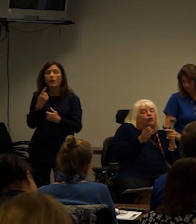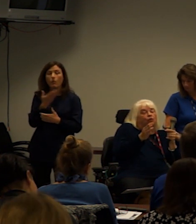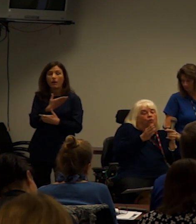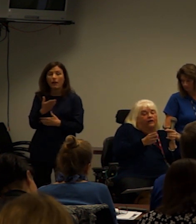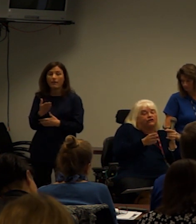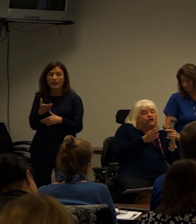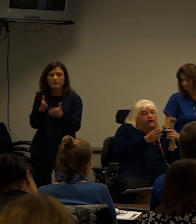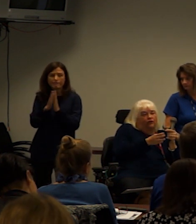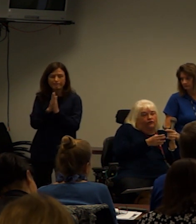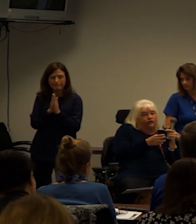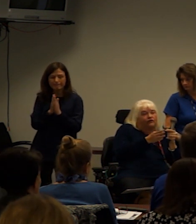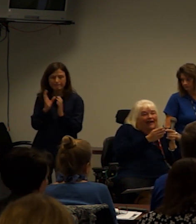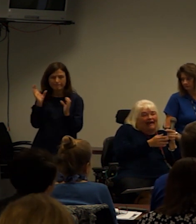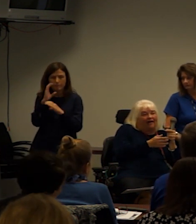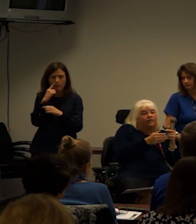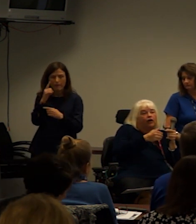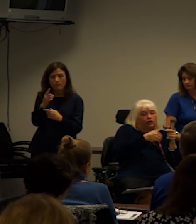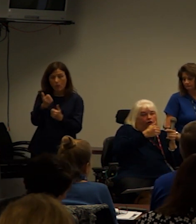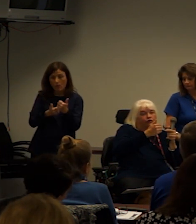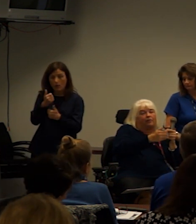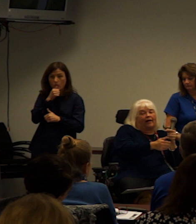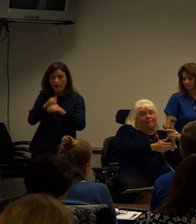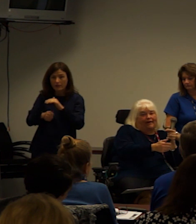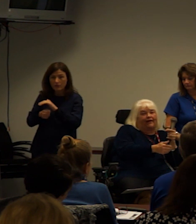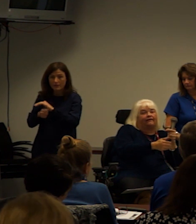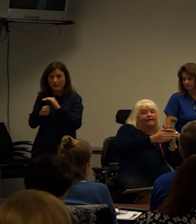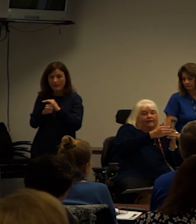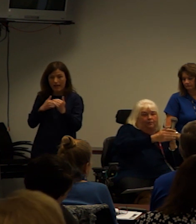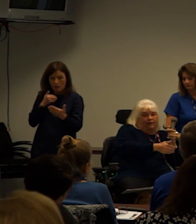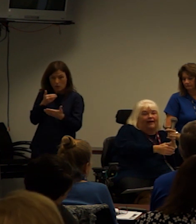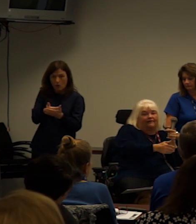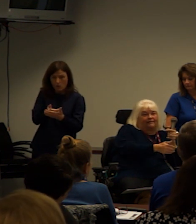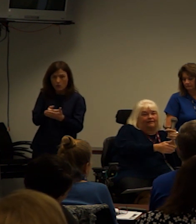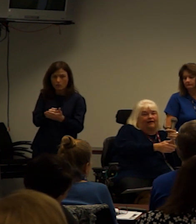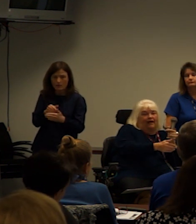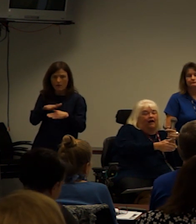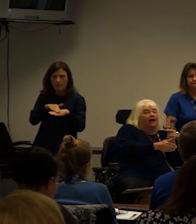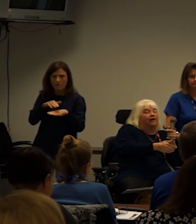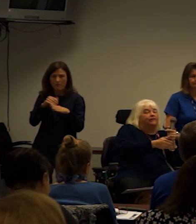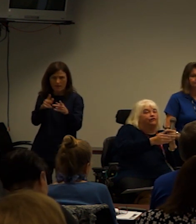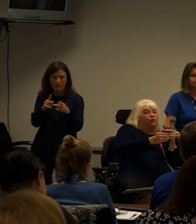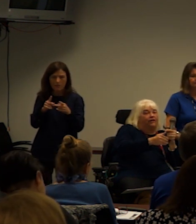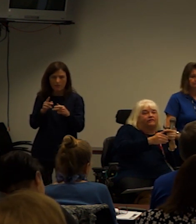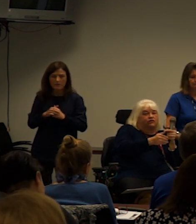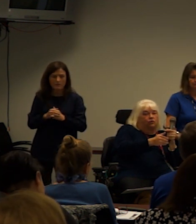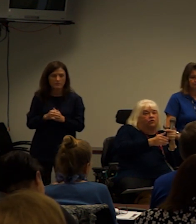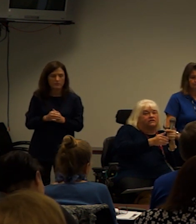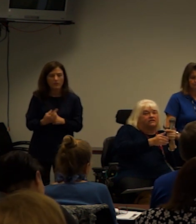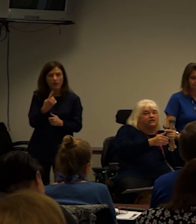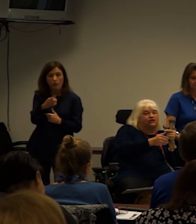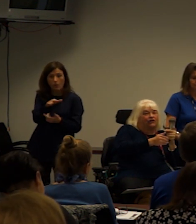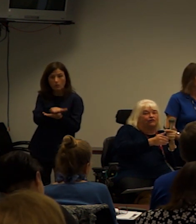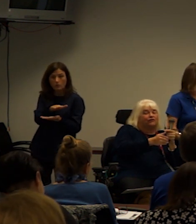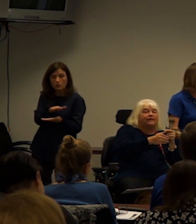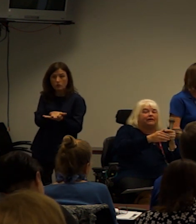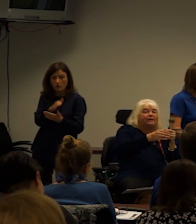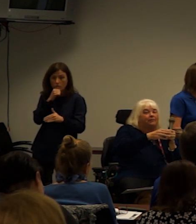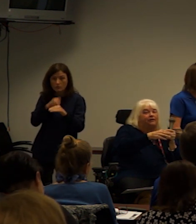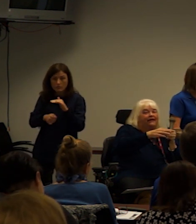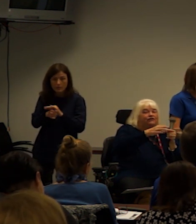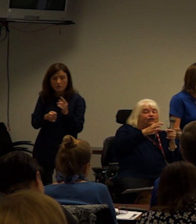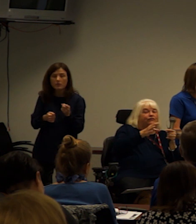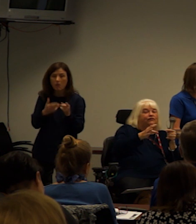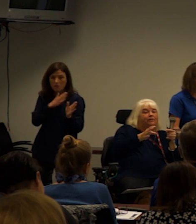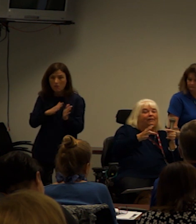beforehand is which shelters have a close-by pet place. There's one of the schools that's a shelter that